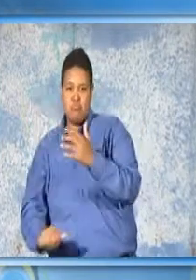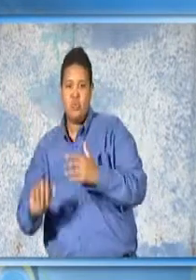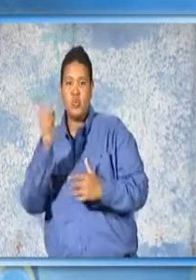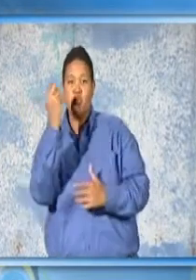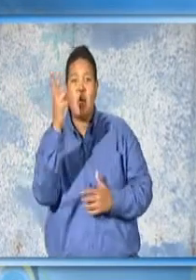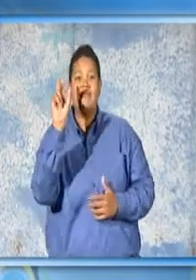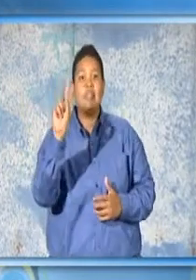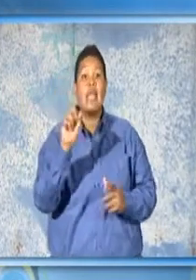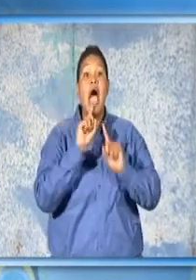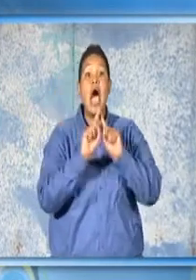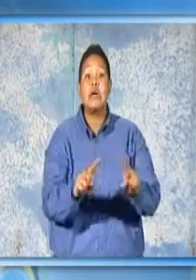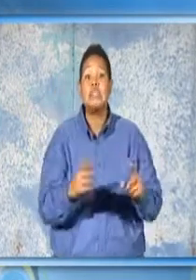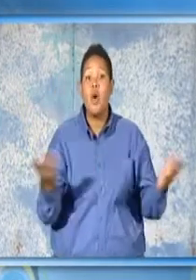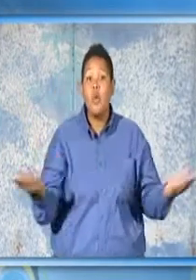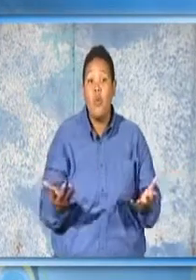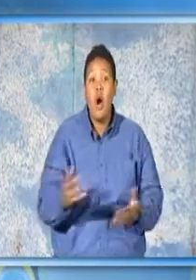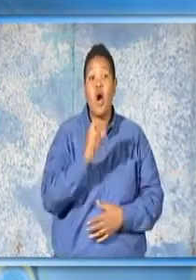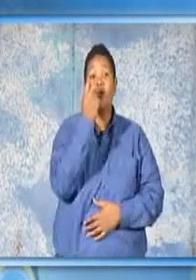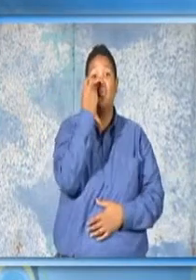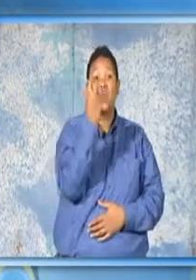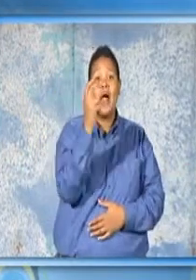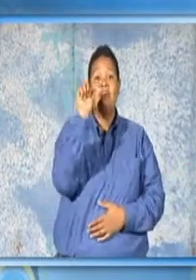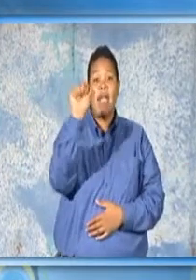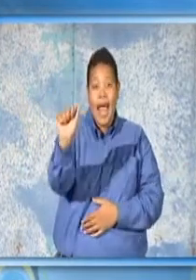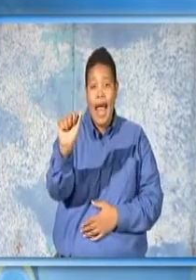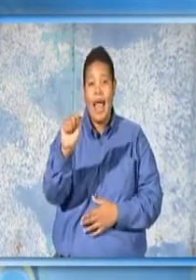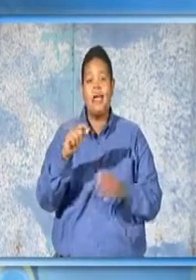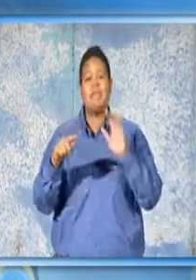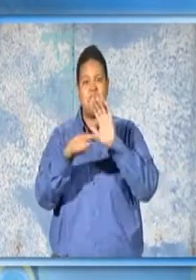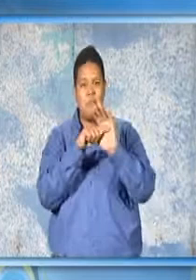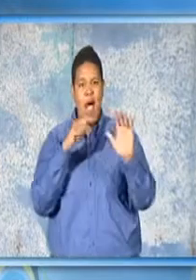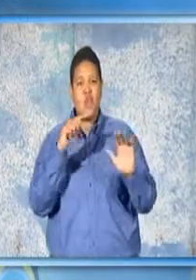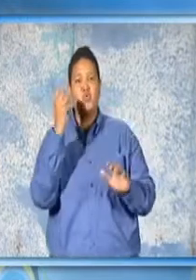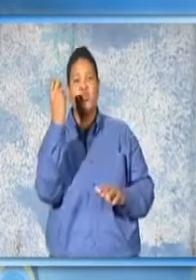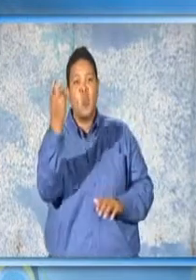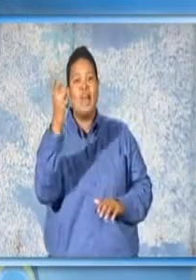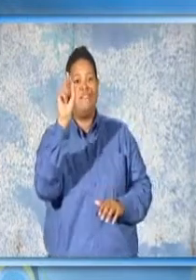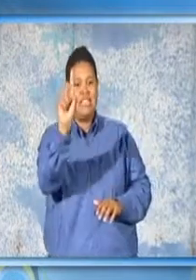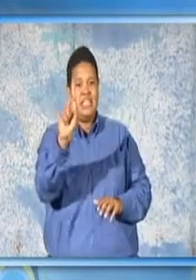be simplified to 12a minus 12d.